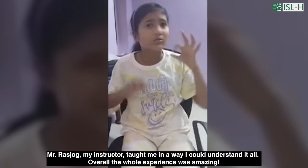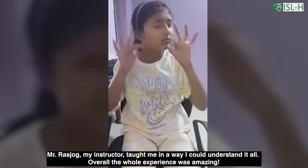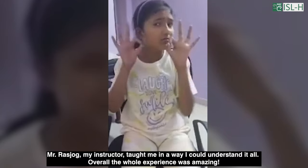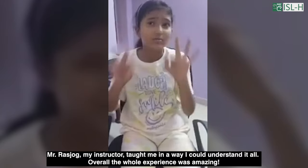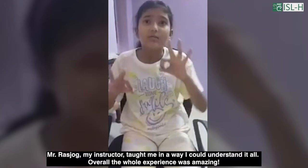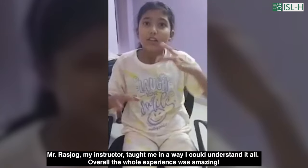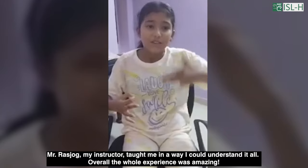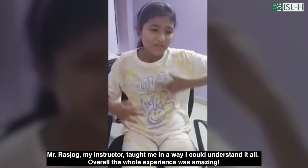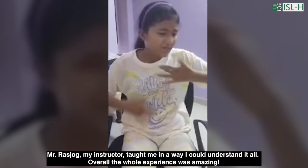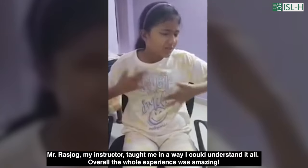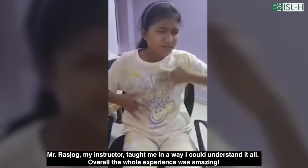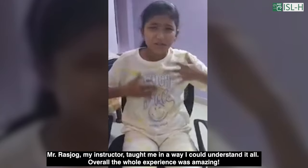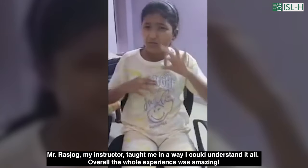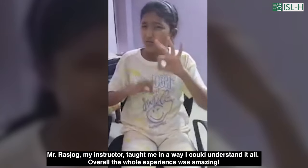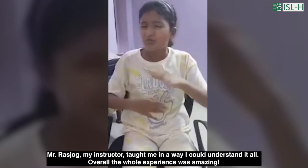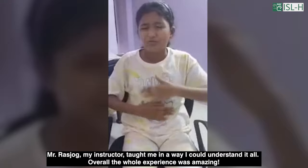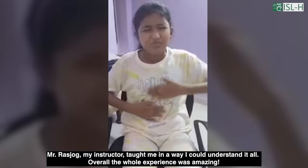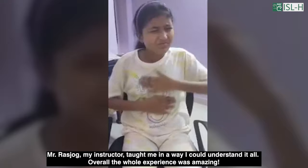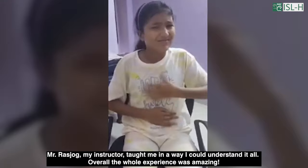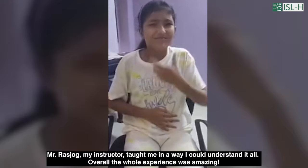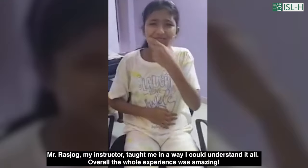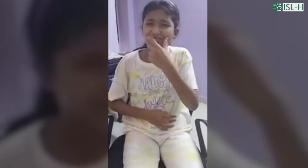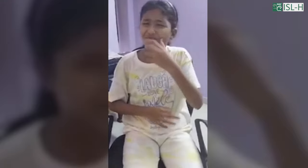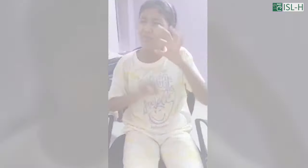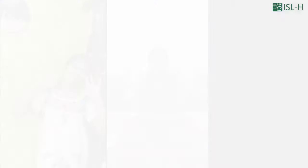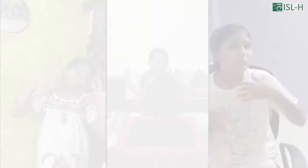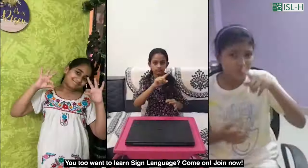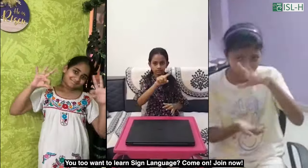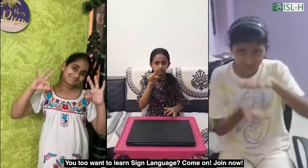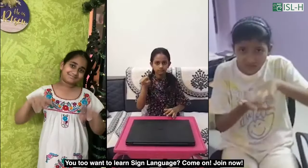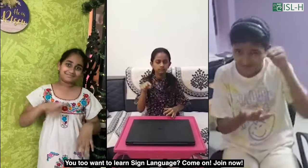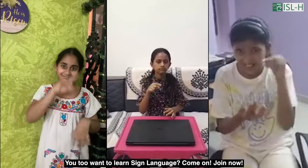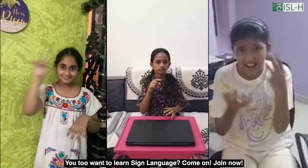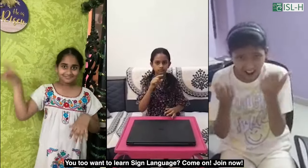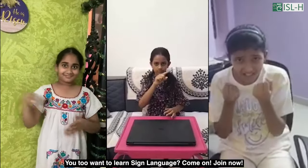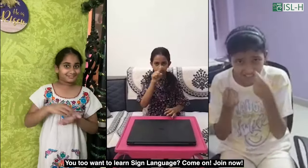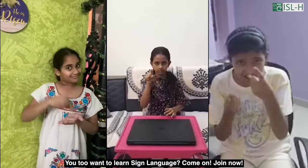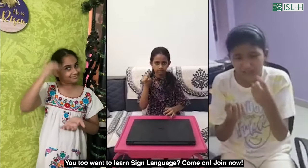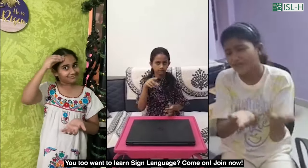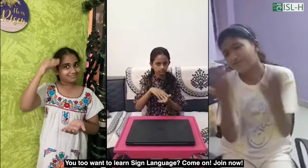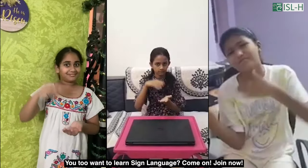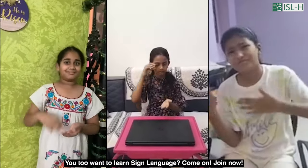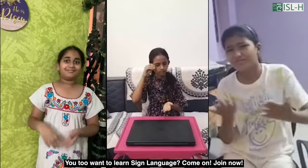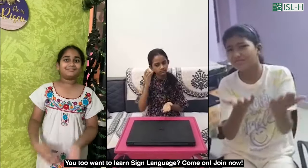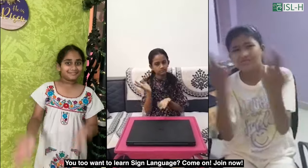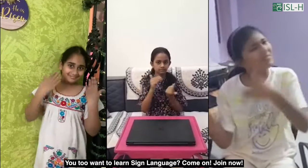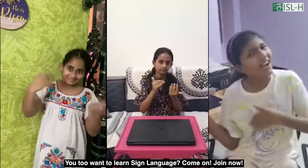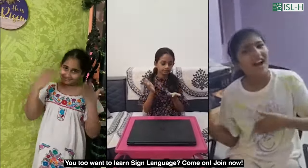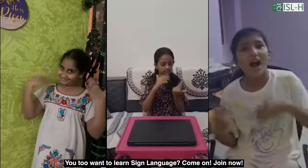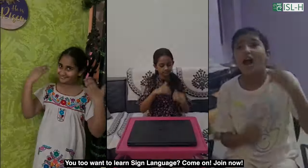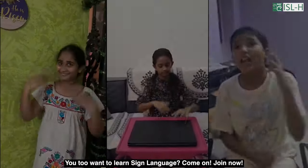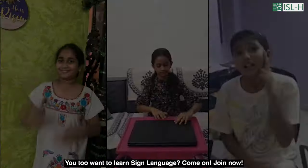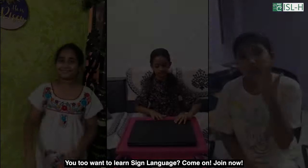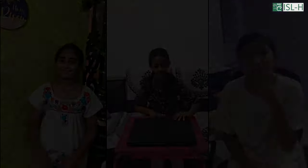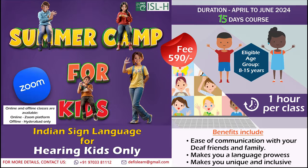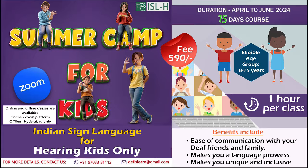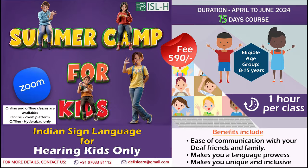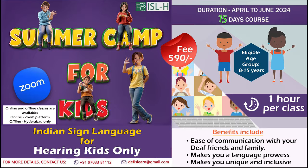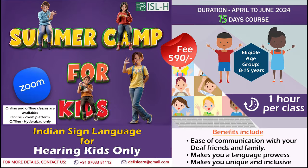Overall, the whole experience was amazing. You too want to learn sign language? Come on, join now.